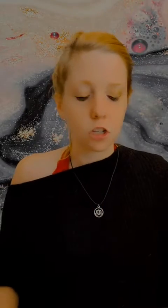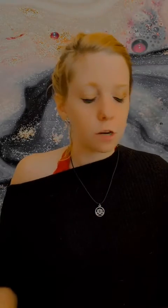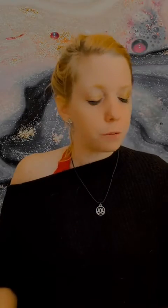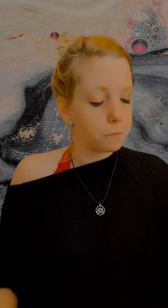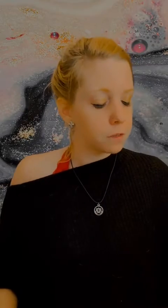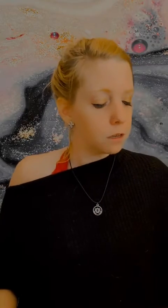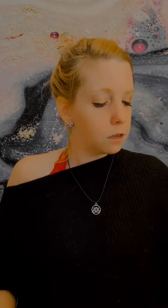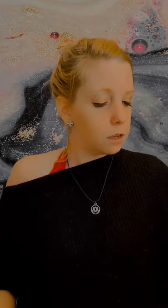relationship.